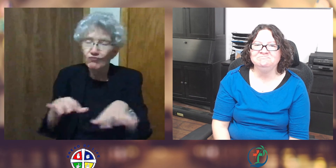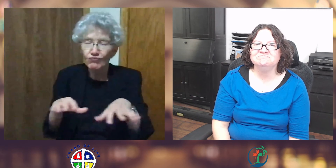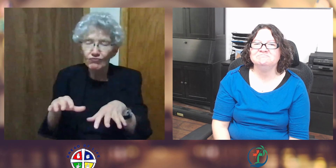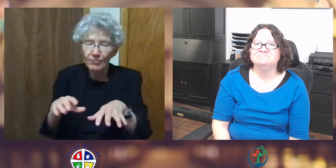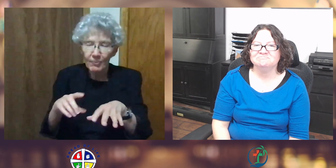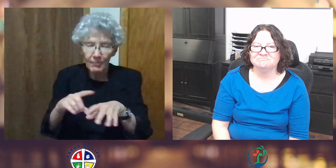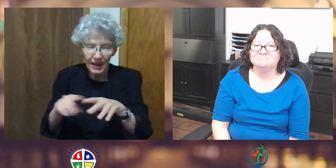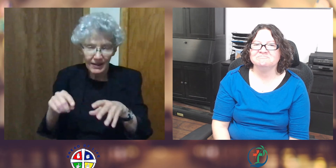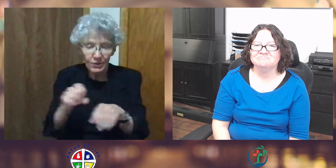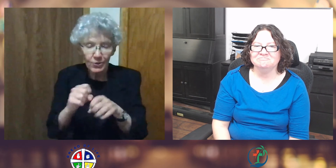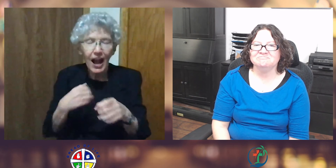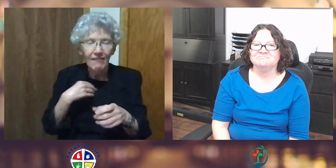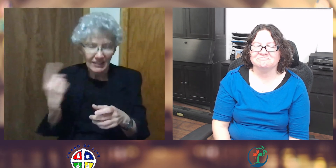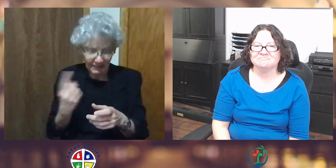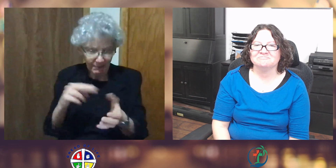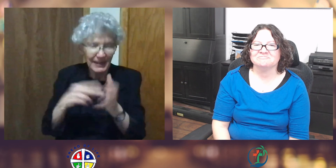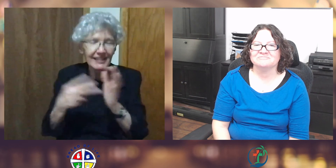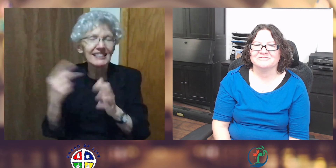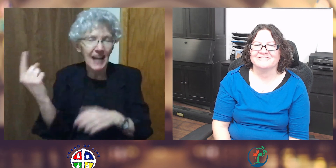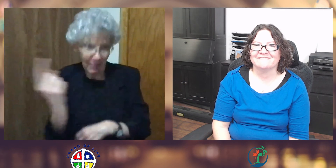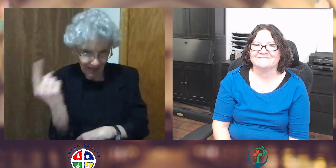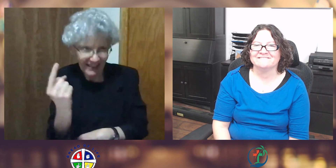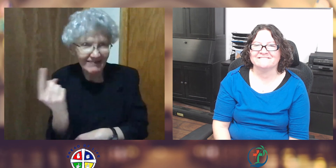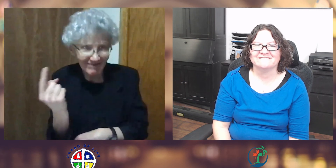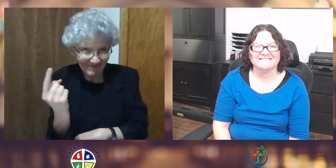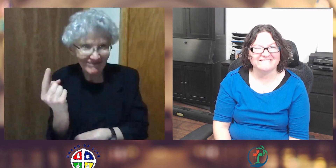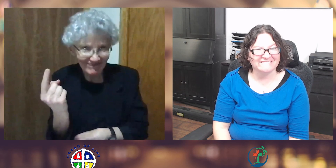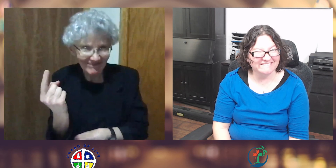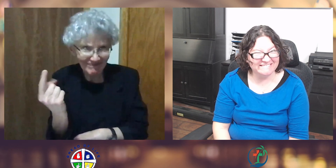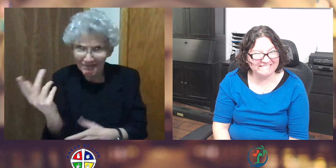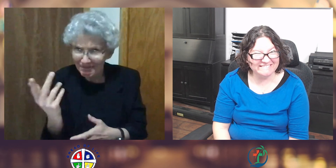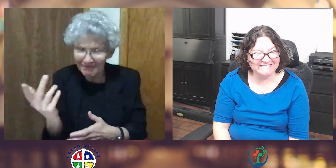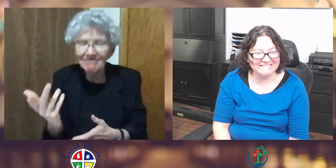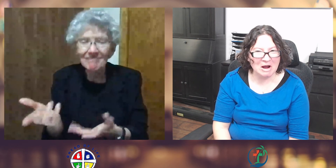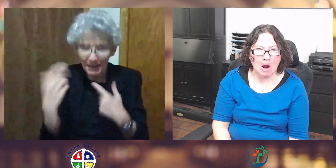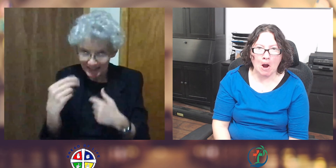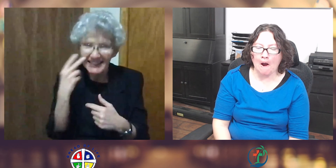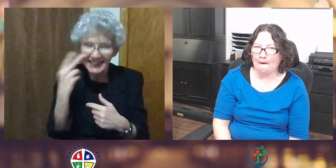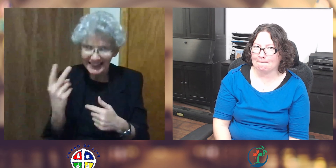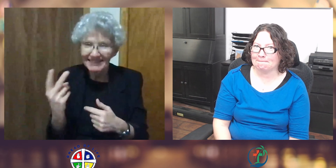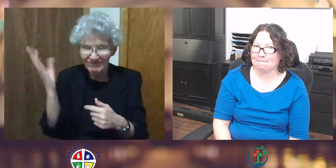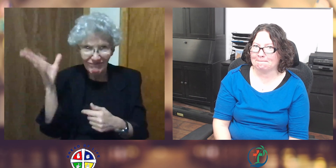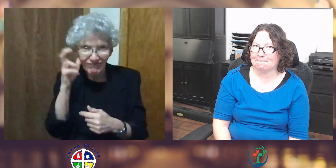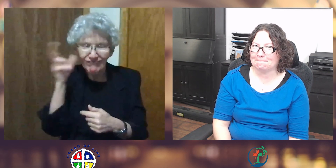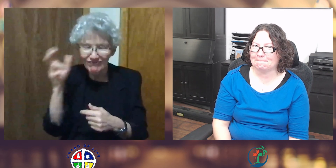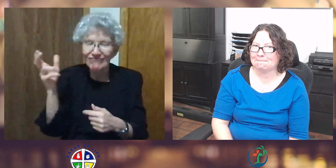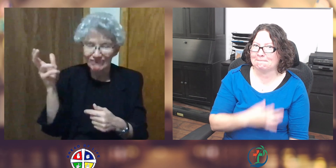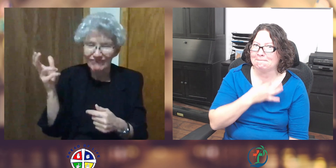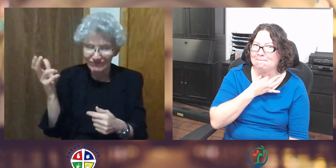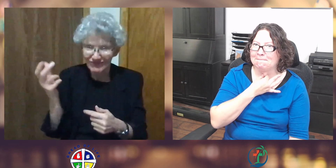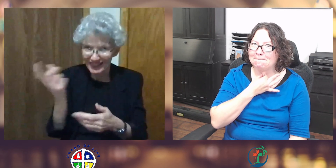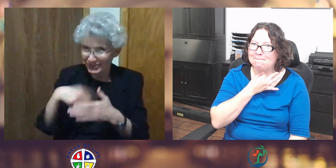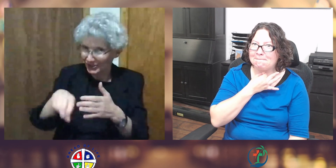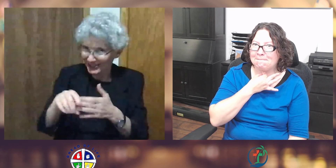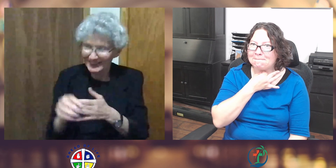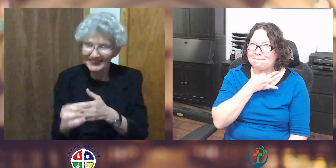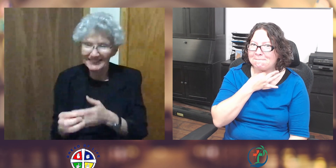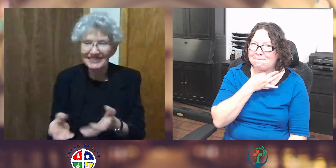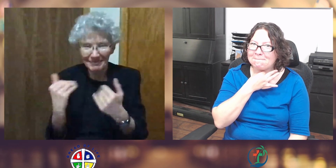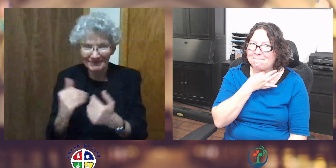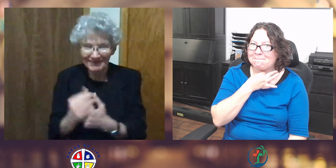all contrary ideas are rooted through Big James, filtered, and then brought to me for